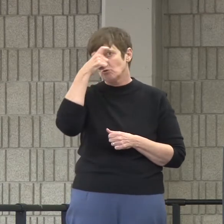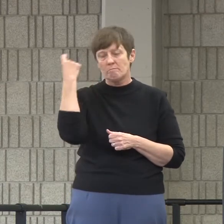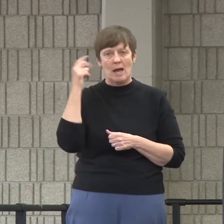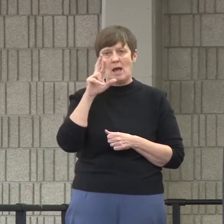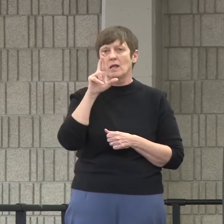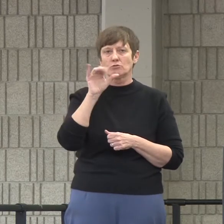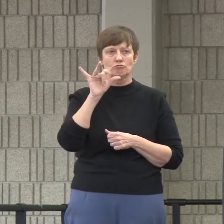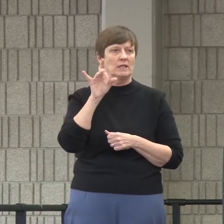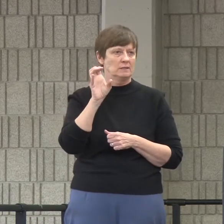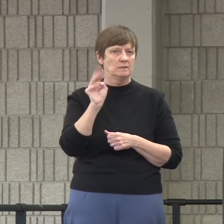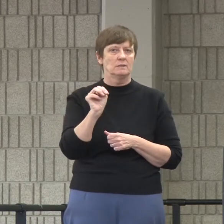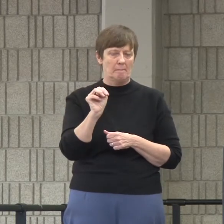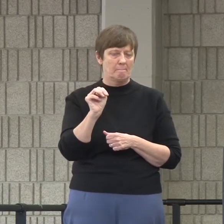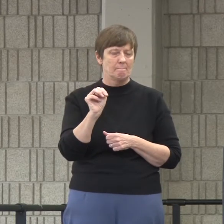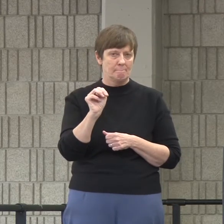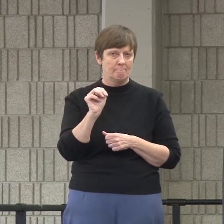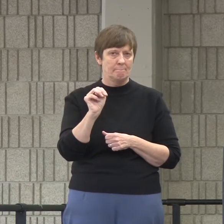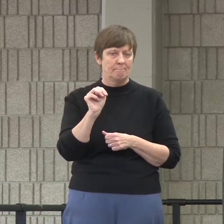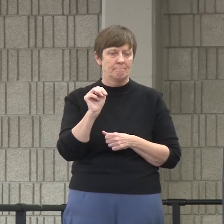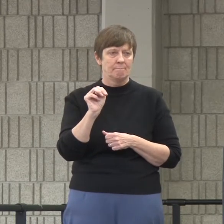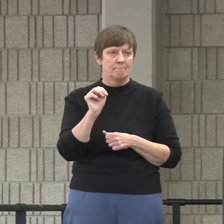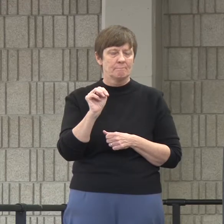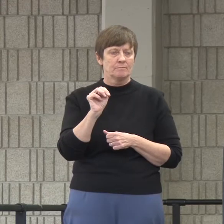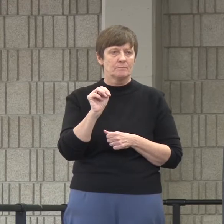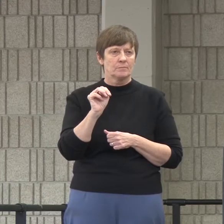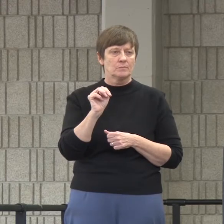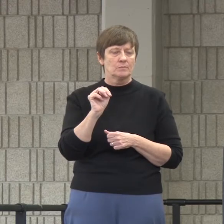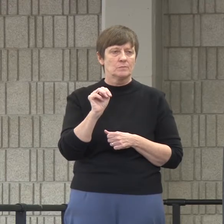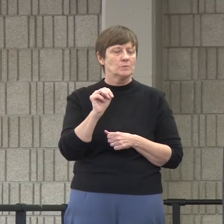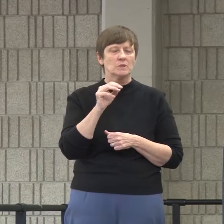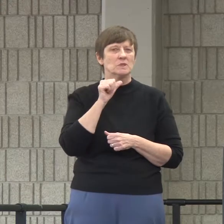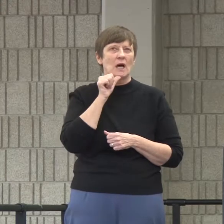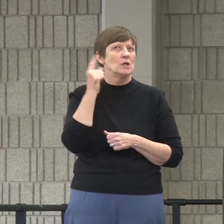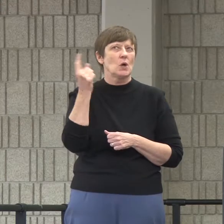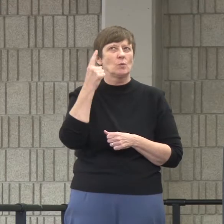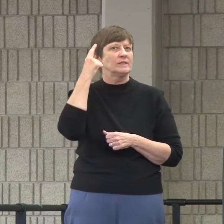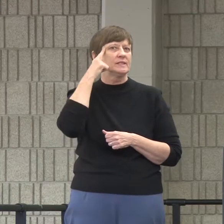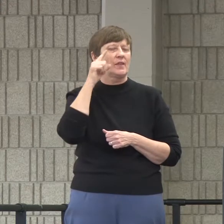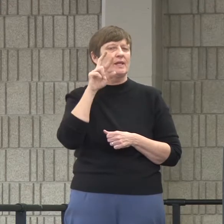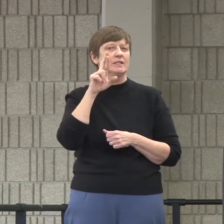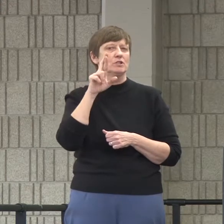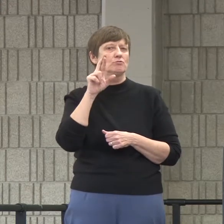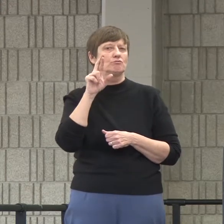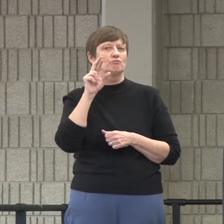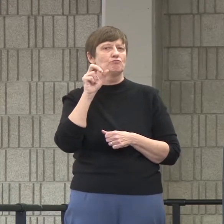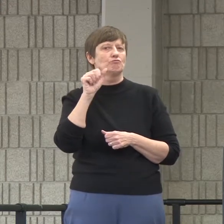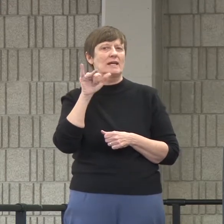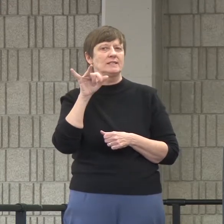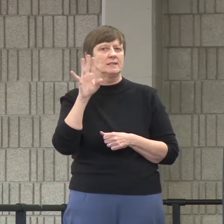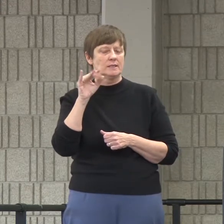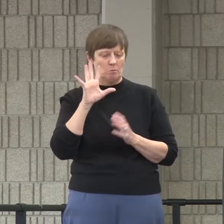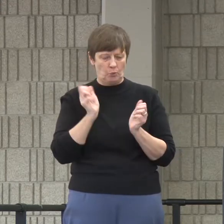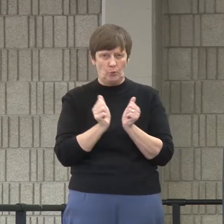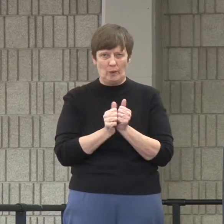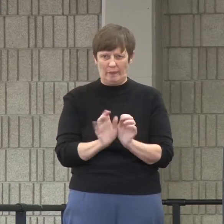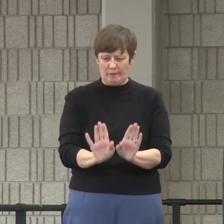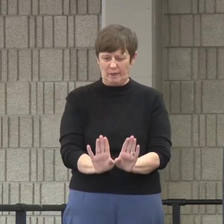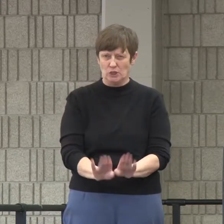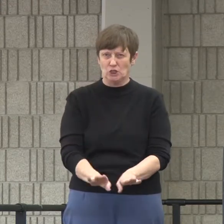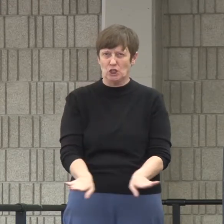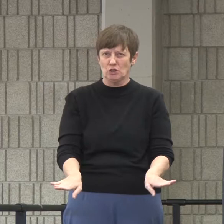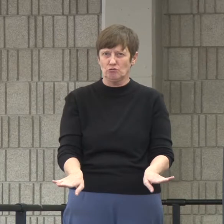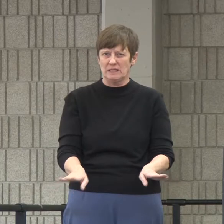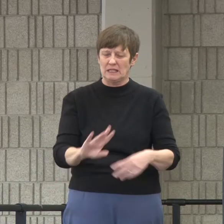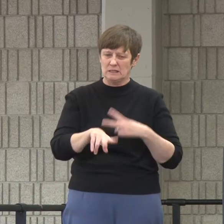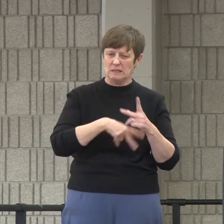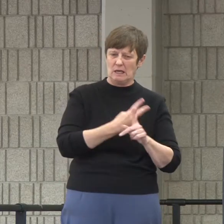racism. We don't always think of racism amongst school children as a form of